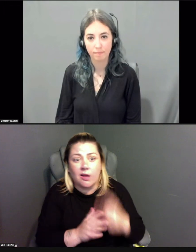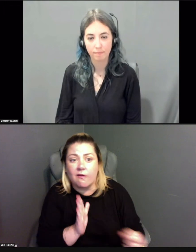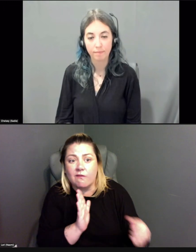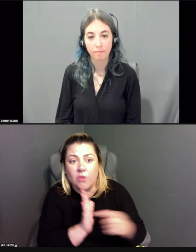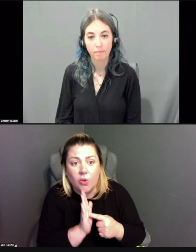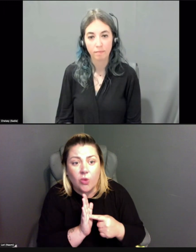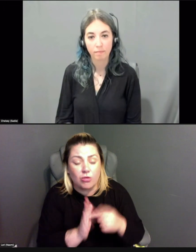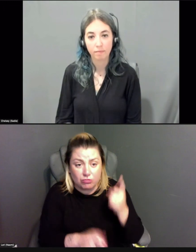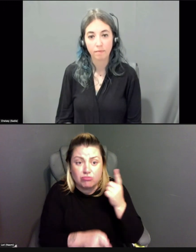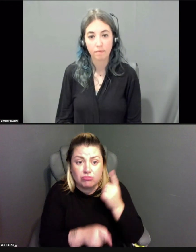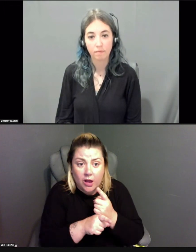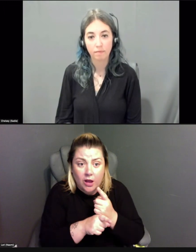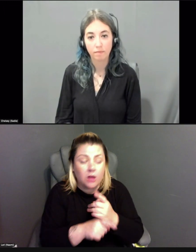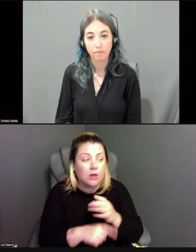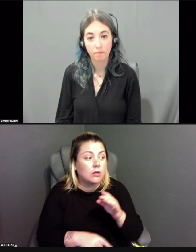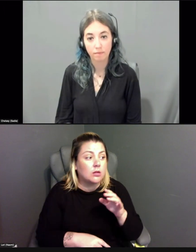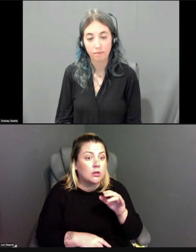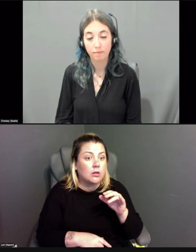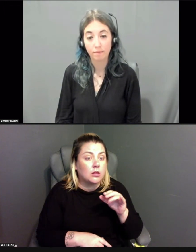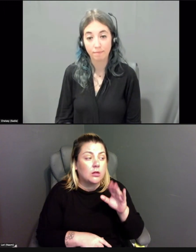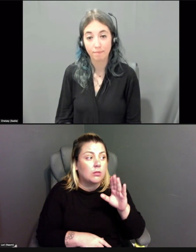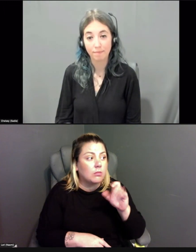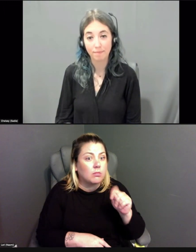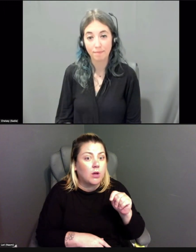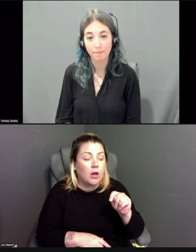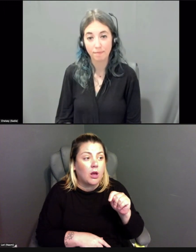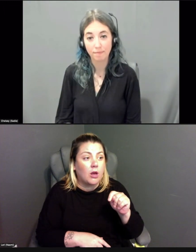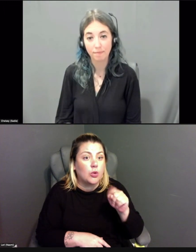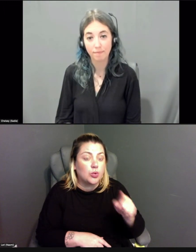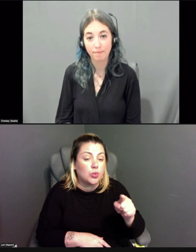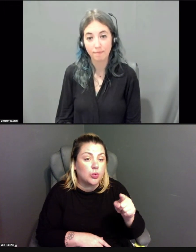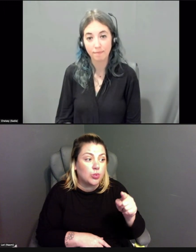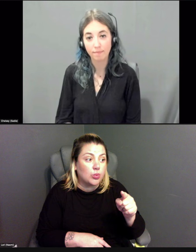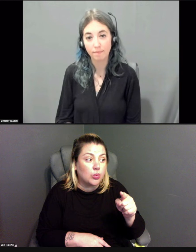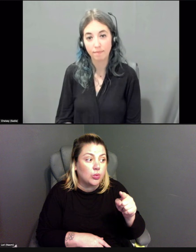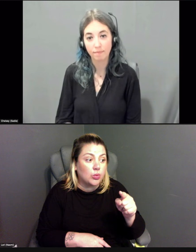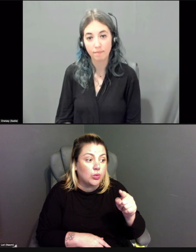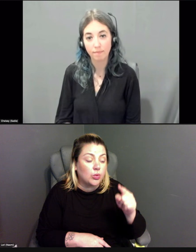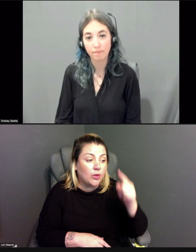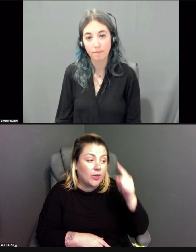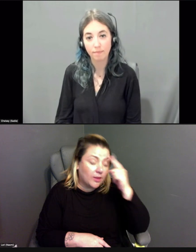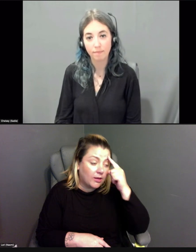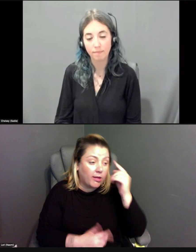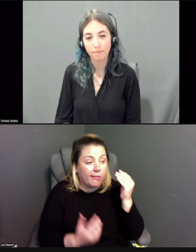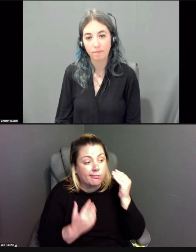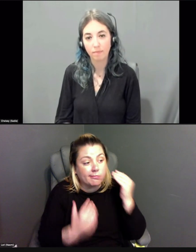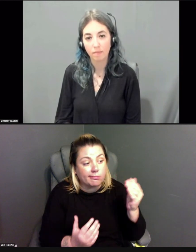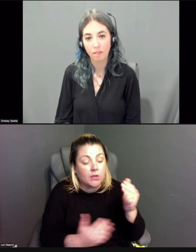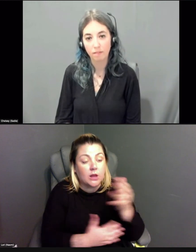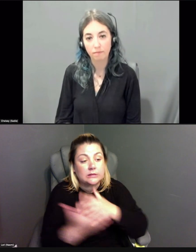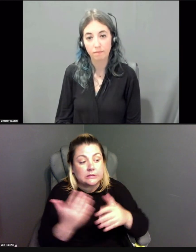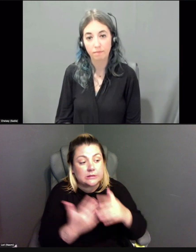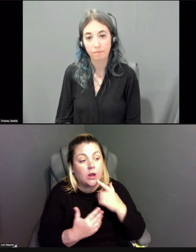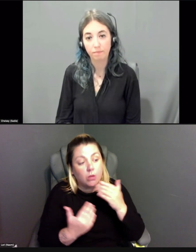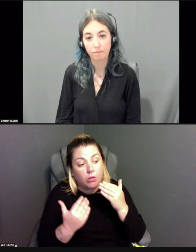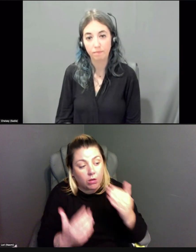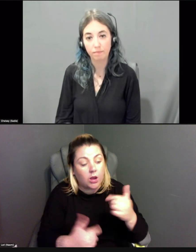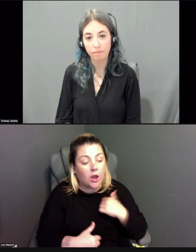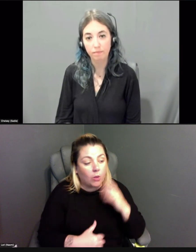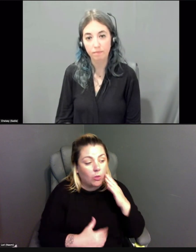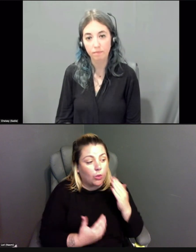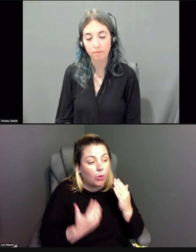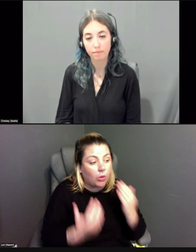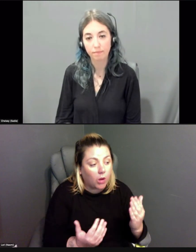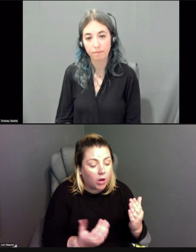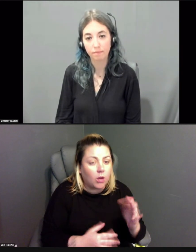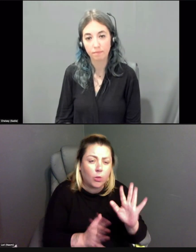acceptable, like societally acceptable choice, and you think it's your choice to go ahead and do it, but like what if you knew